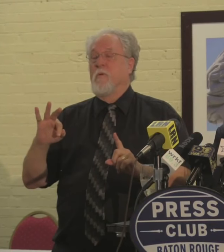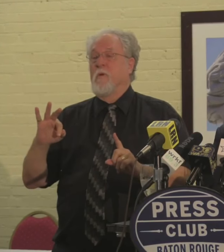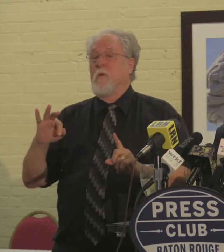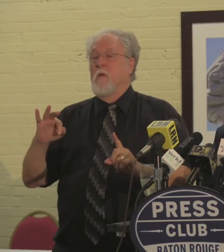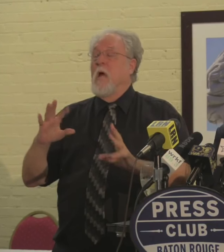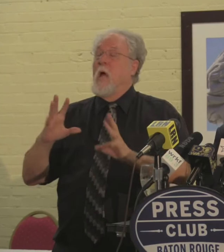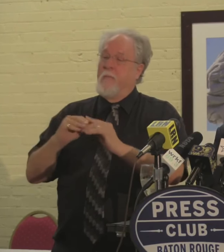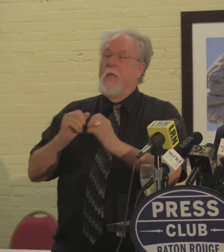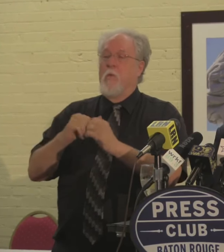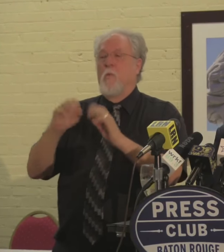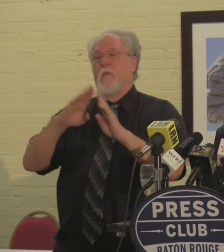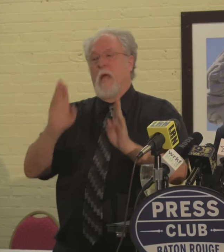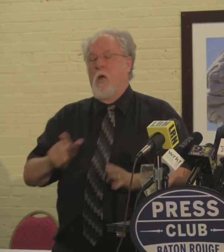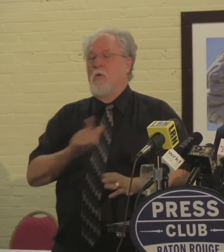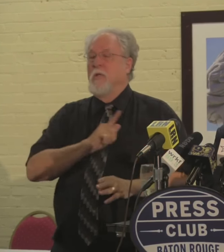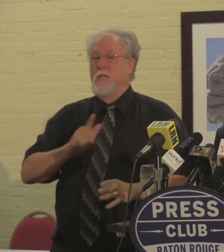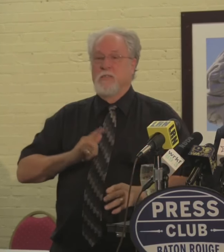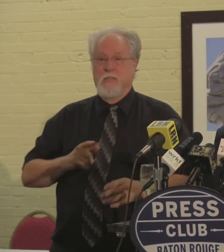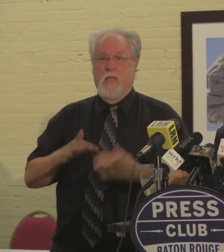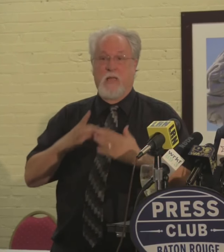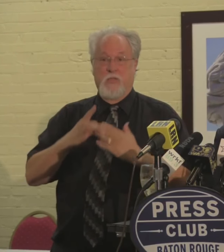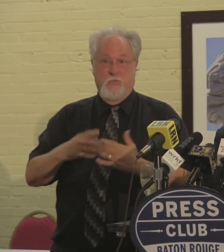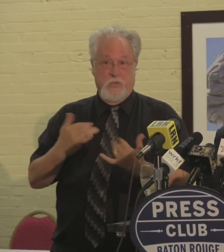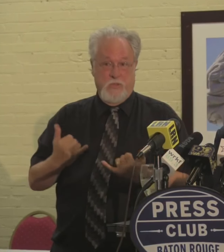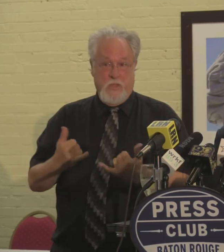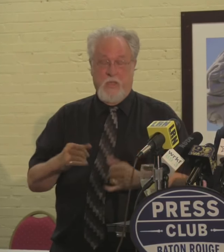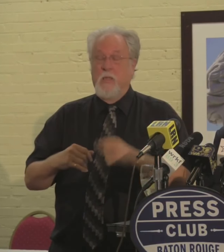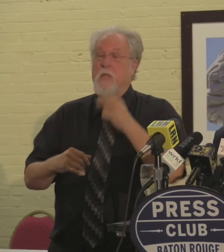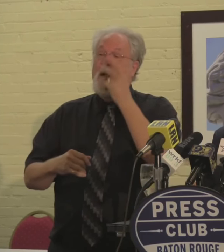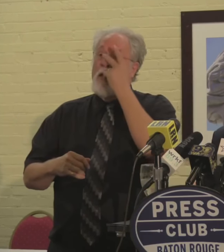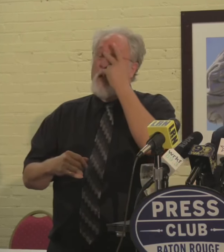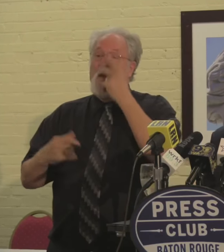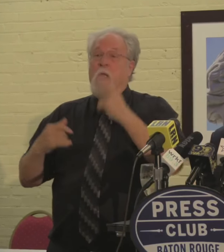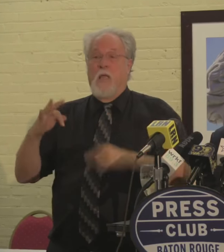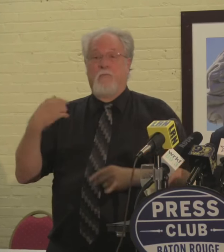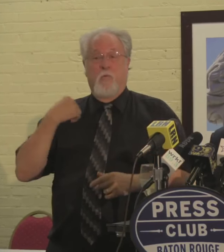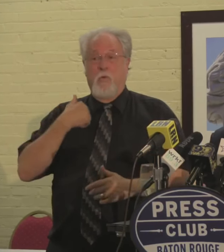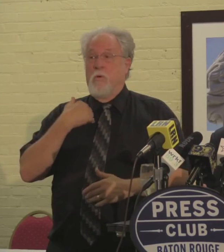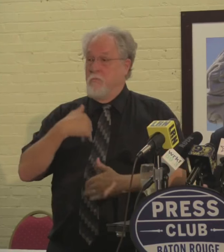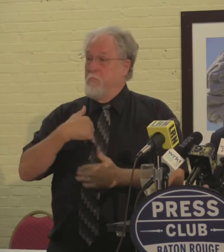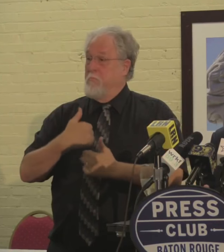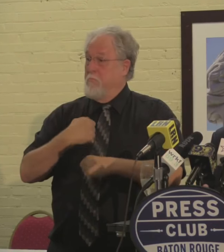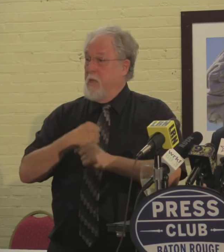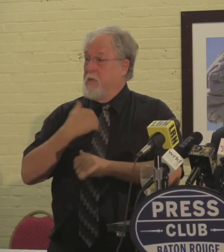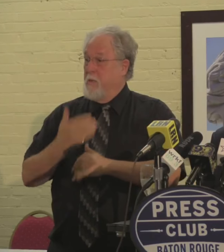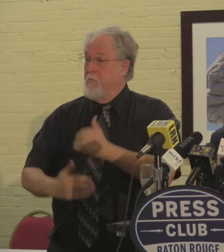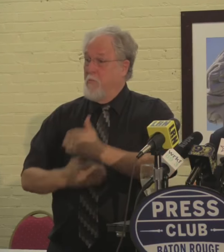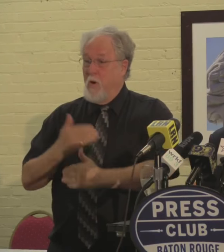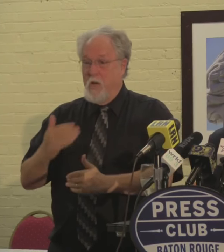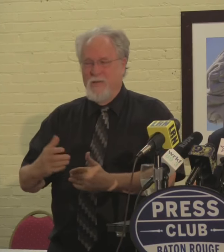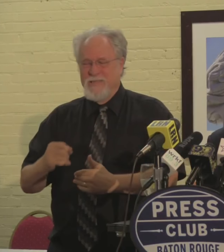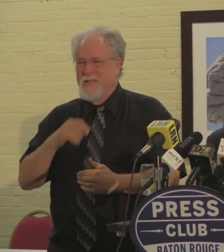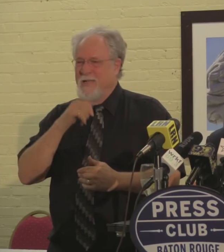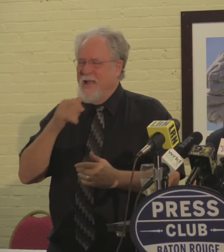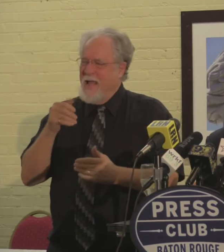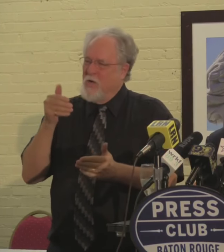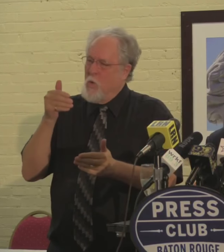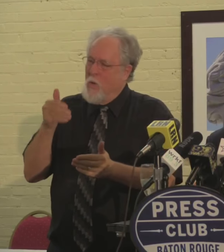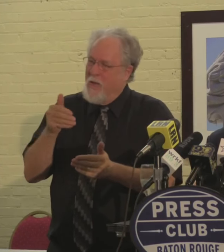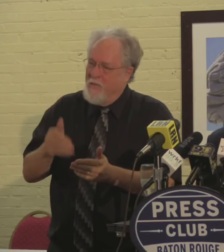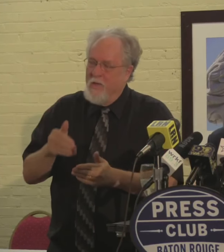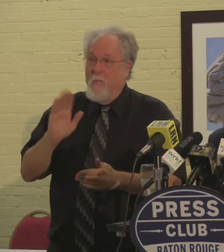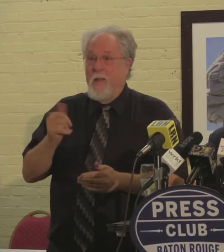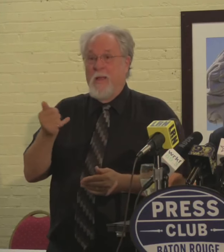meet with House legislative leadership today, if we're making progress and we're just not quite there by the